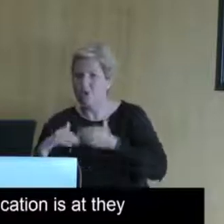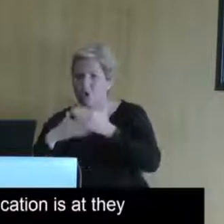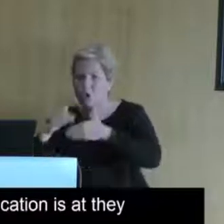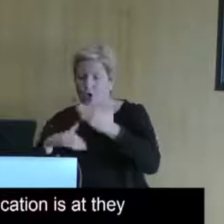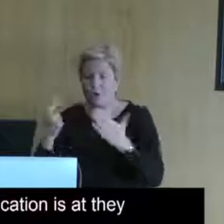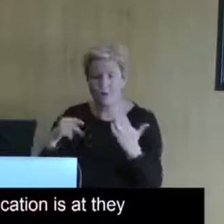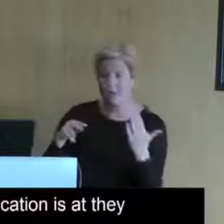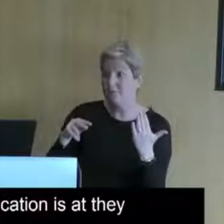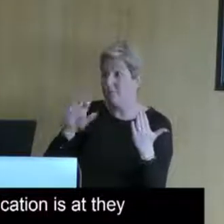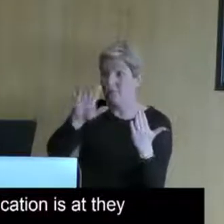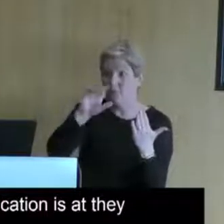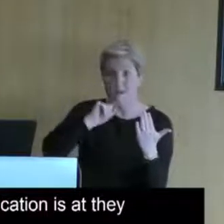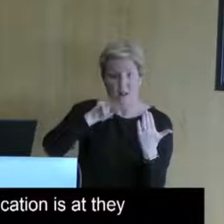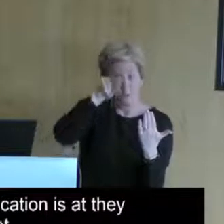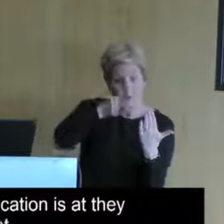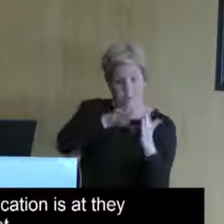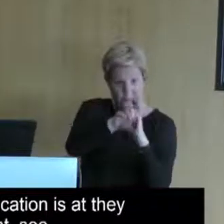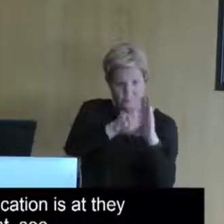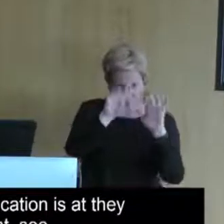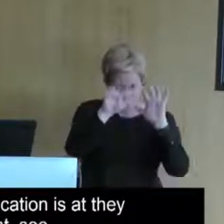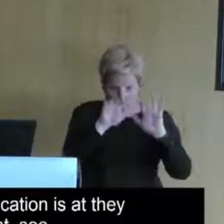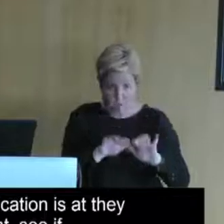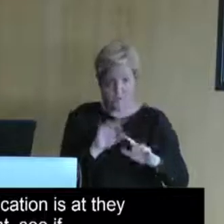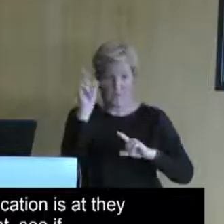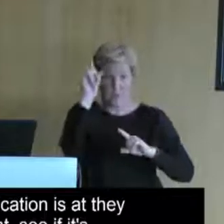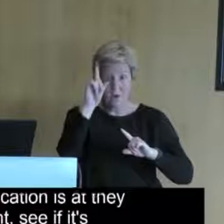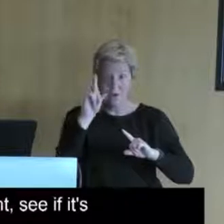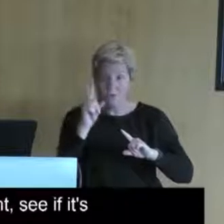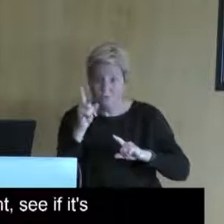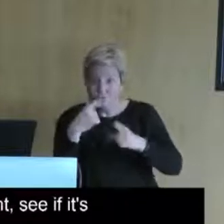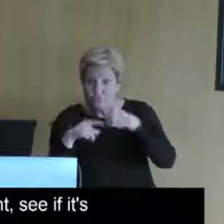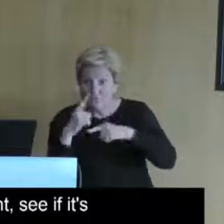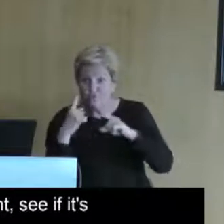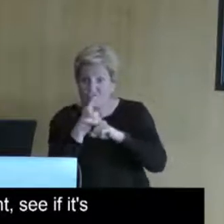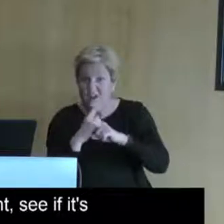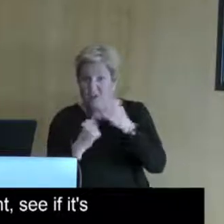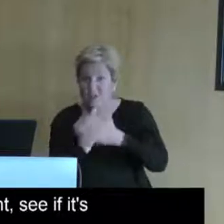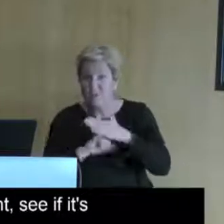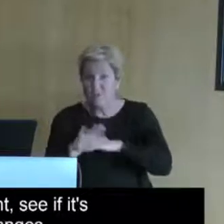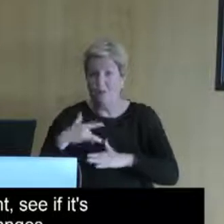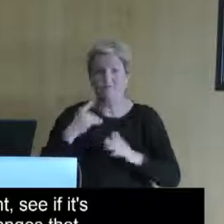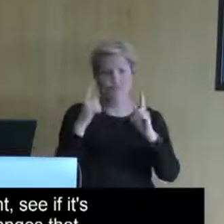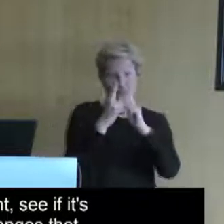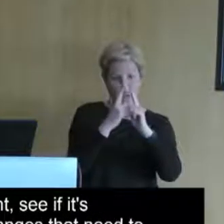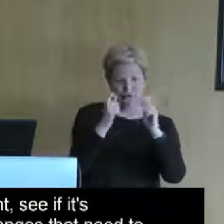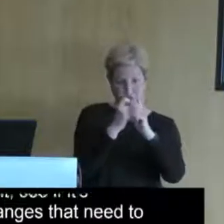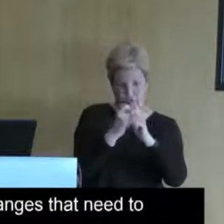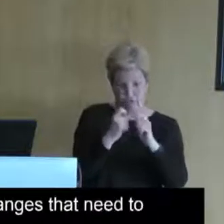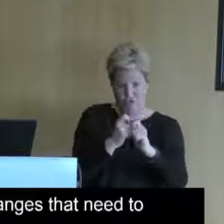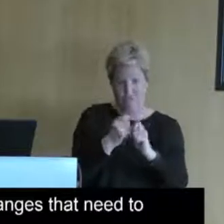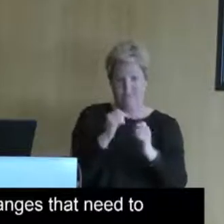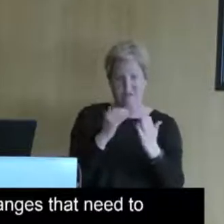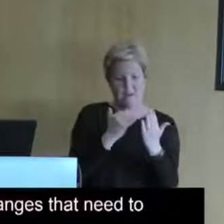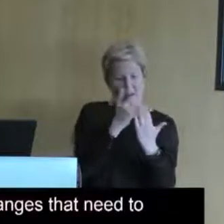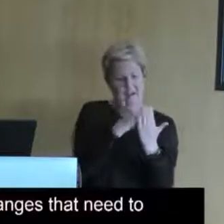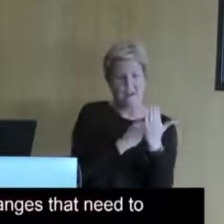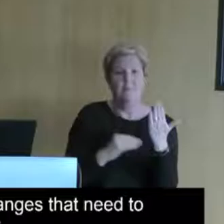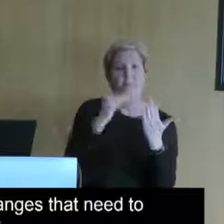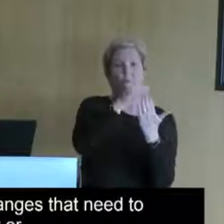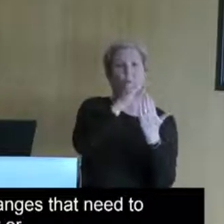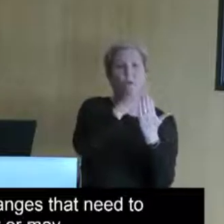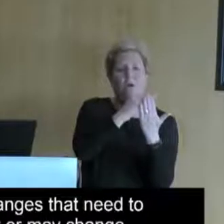effectively manage an application. And when a client touches base again and comes back to see where their application's at, you'll